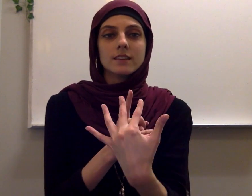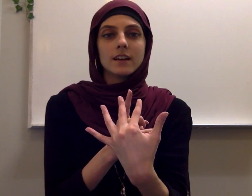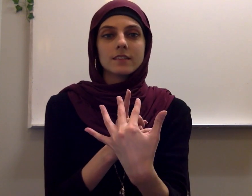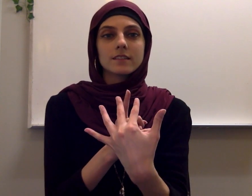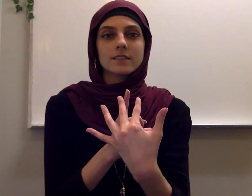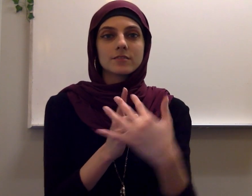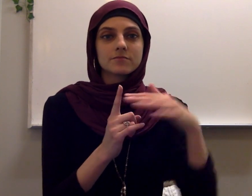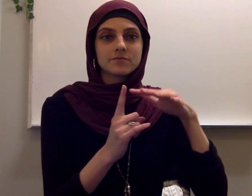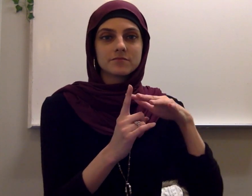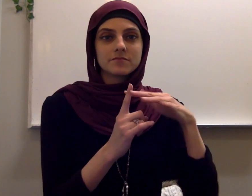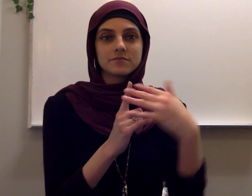Context,